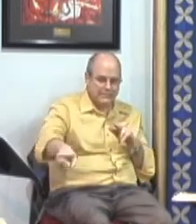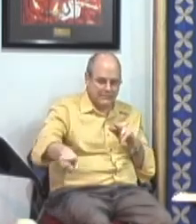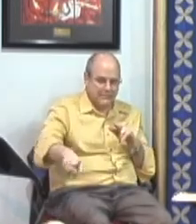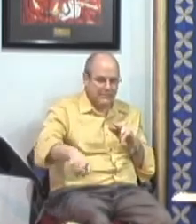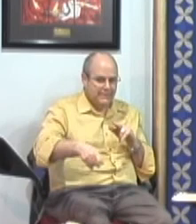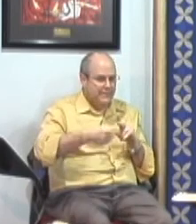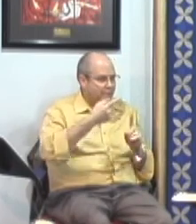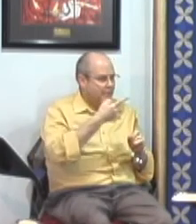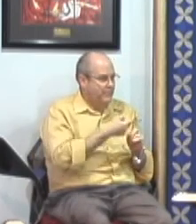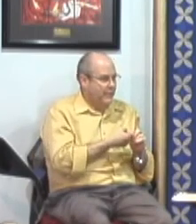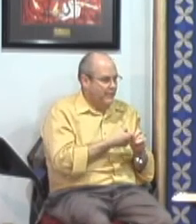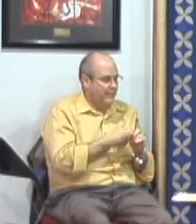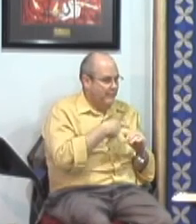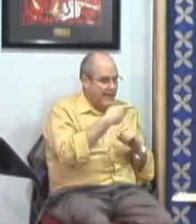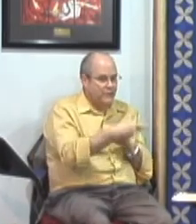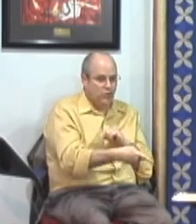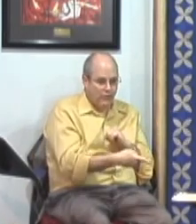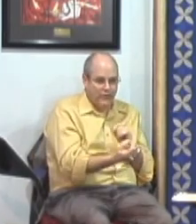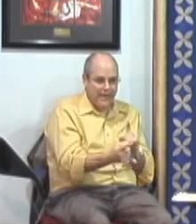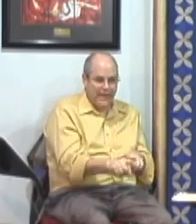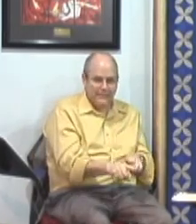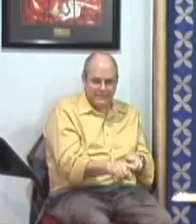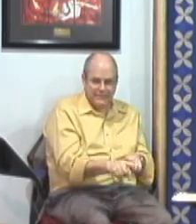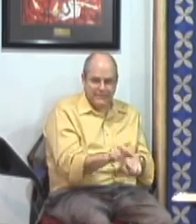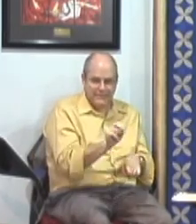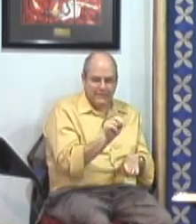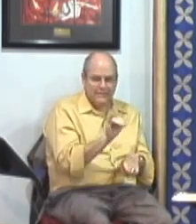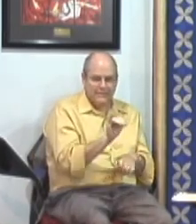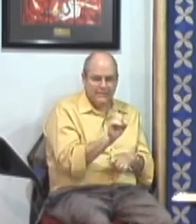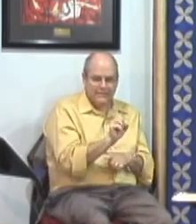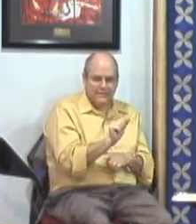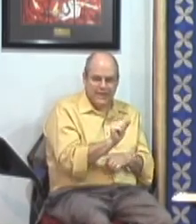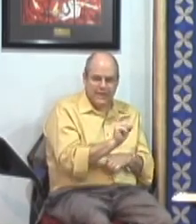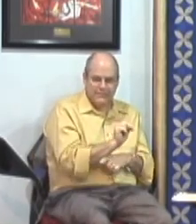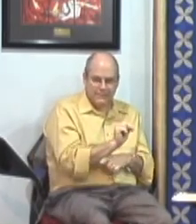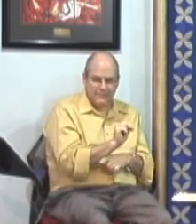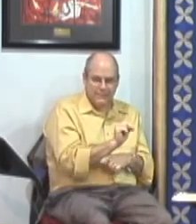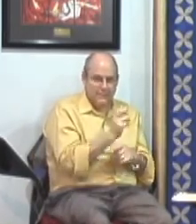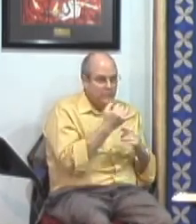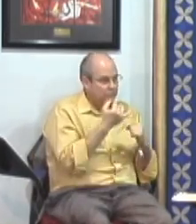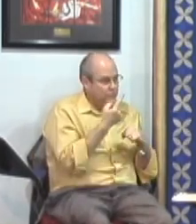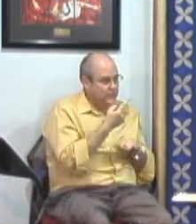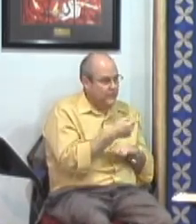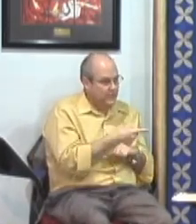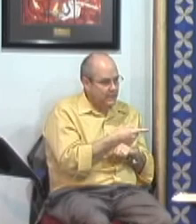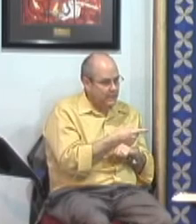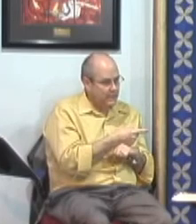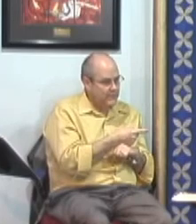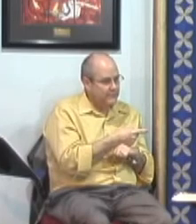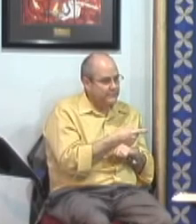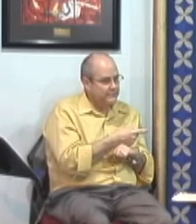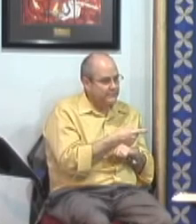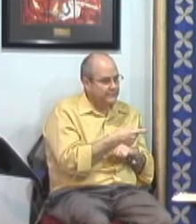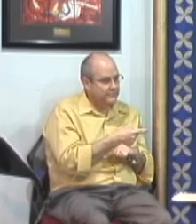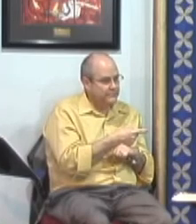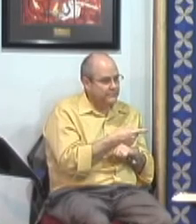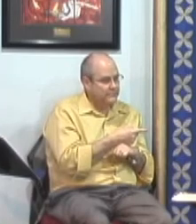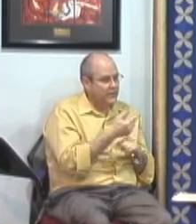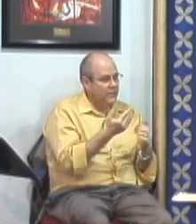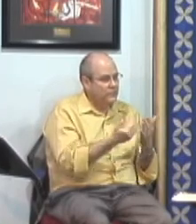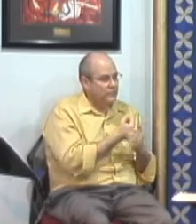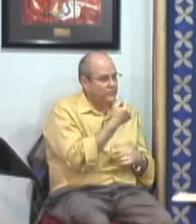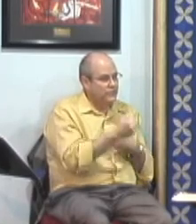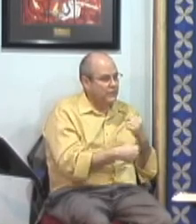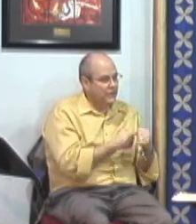month was the month that Passover happens in, and that's the month of Nisan. So today is New Year's